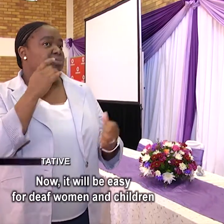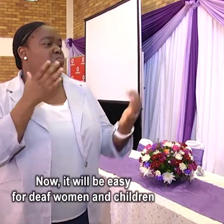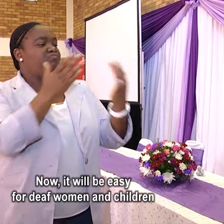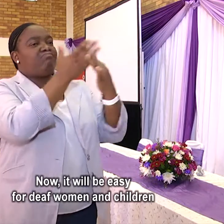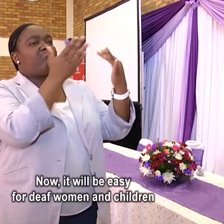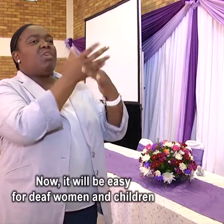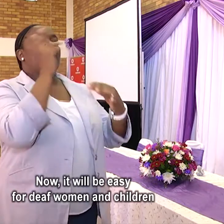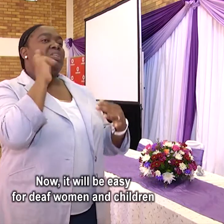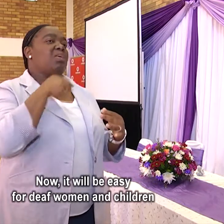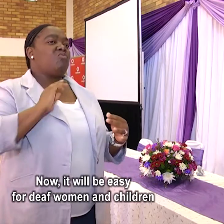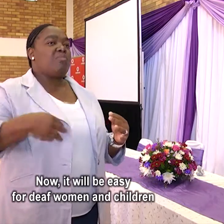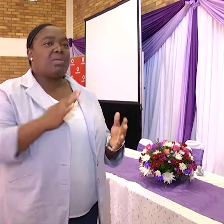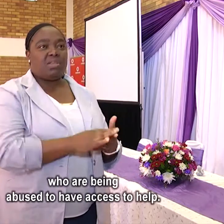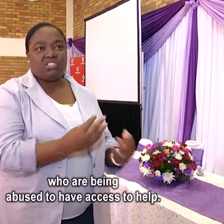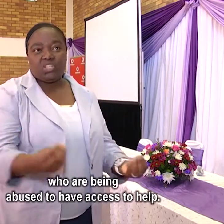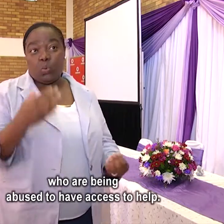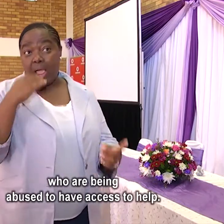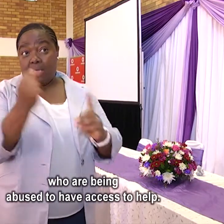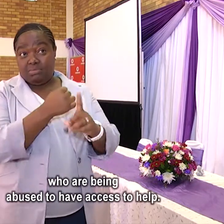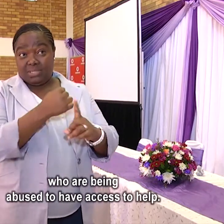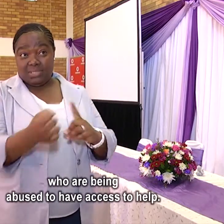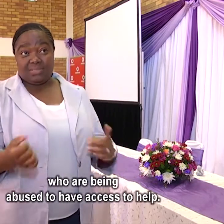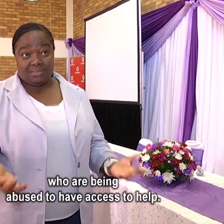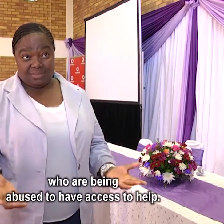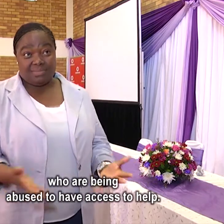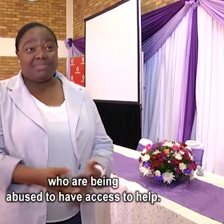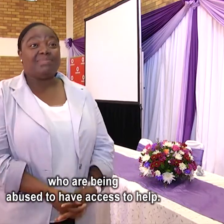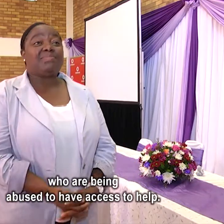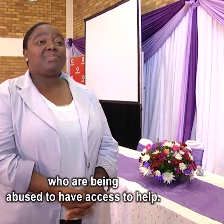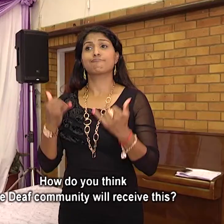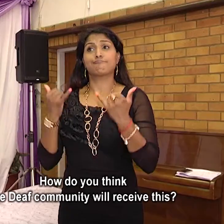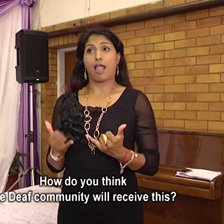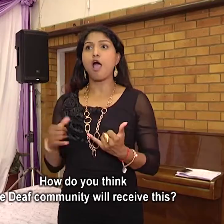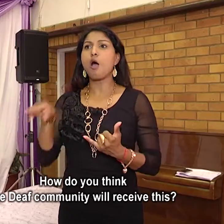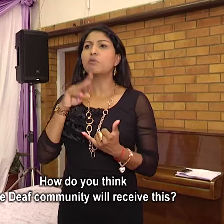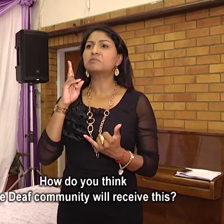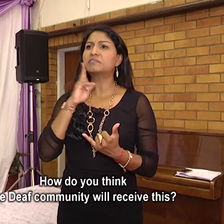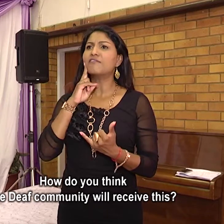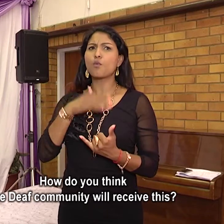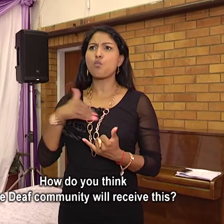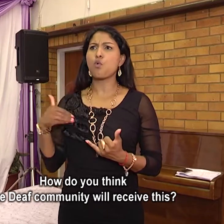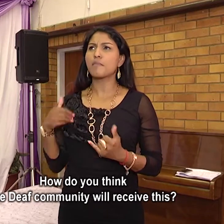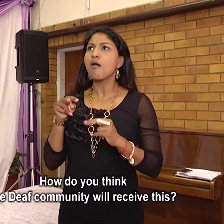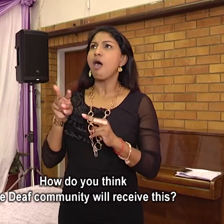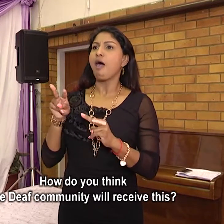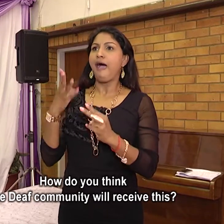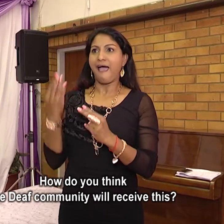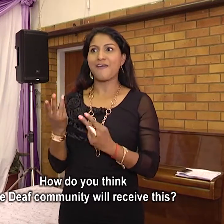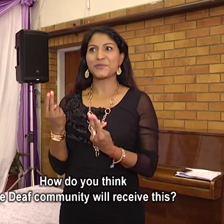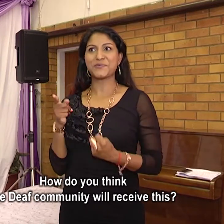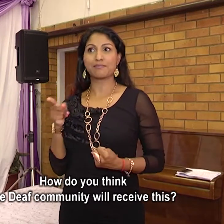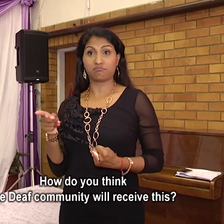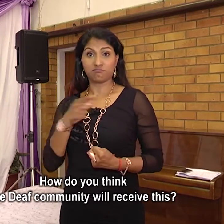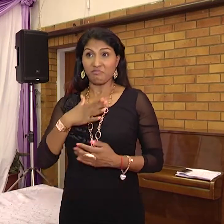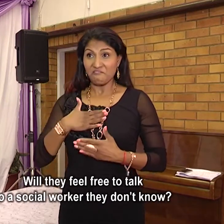Now it will be easy for deaf women and children who are being abused to have access to help. How do you think the deaf community will receive